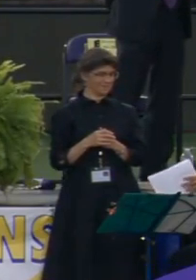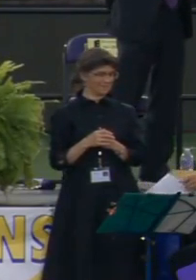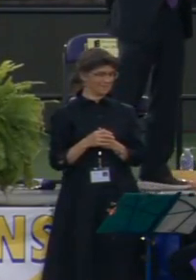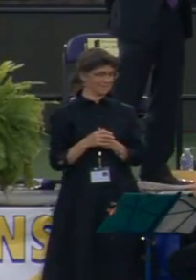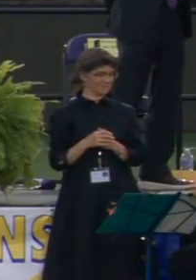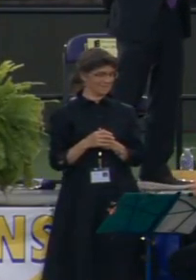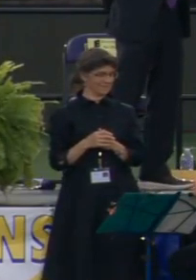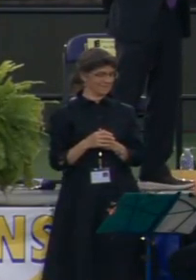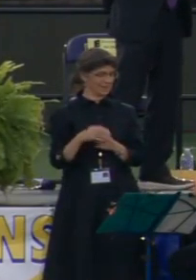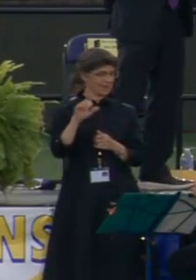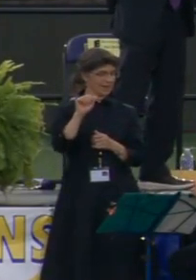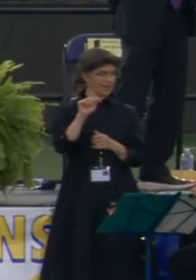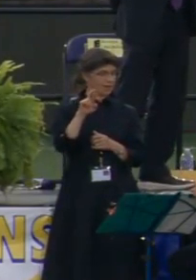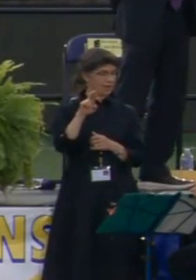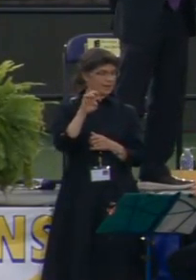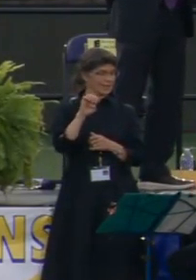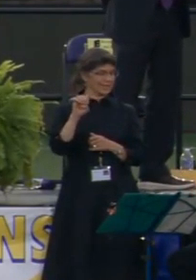Aria Ho.